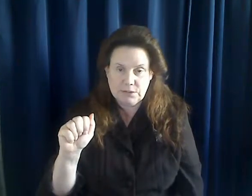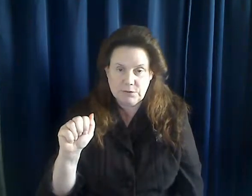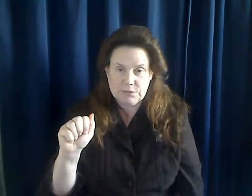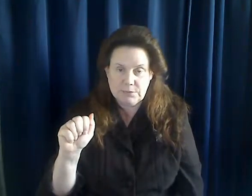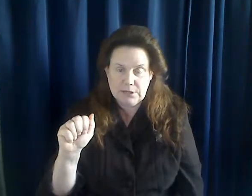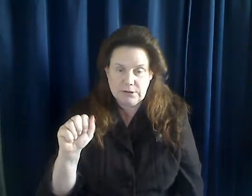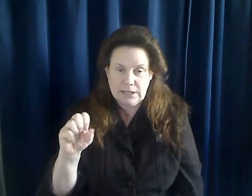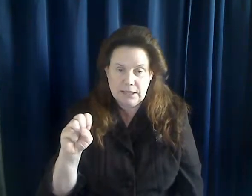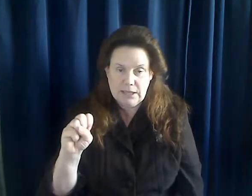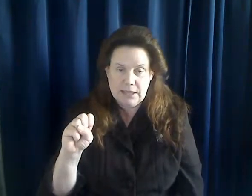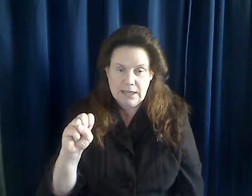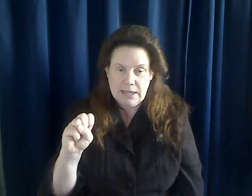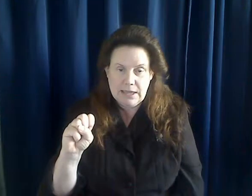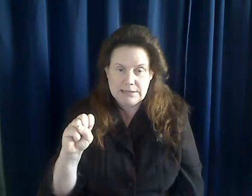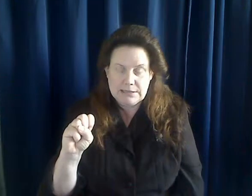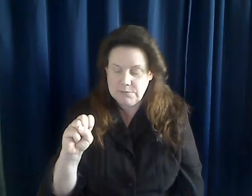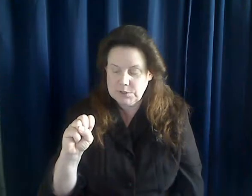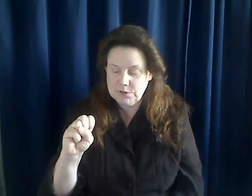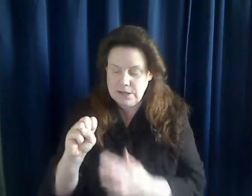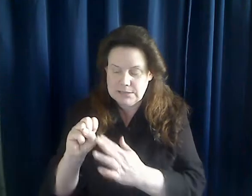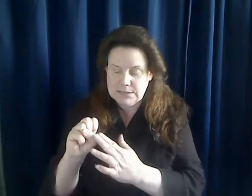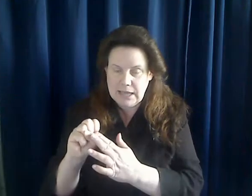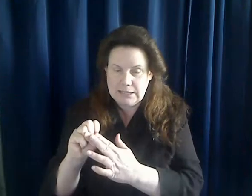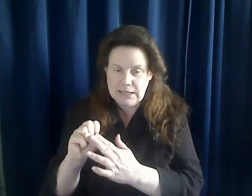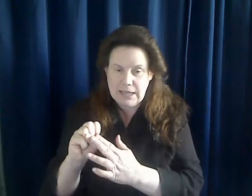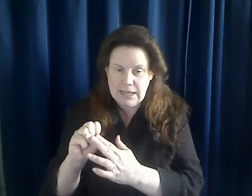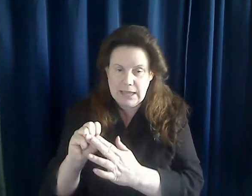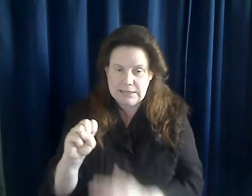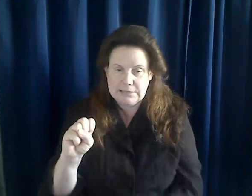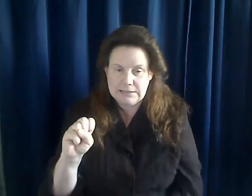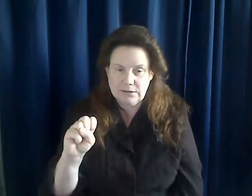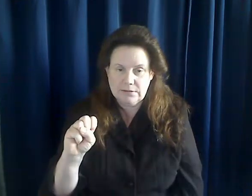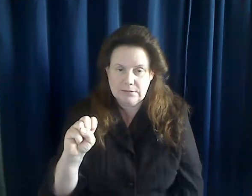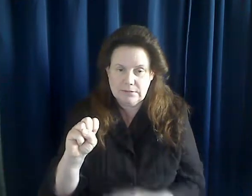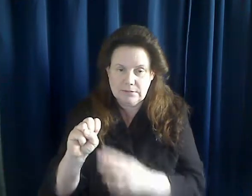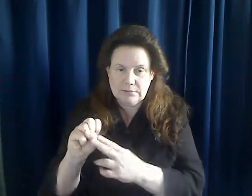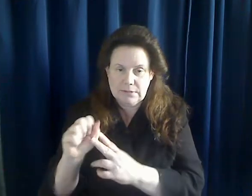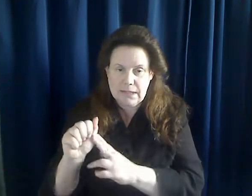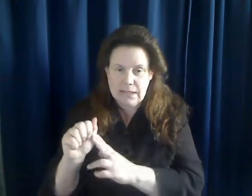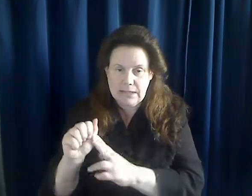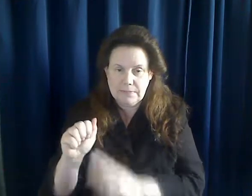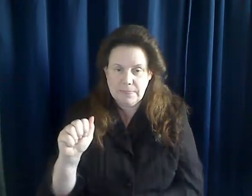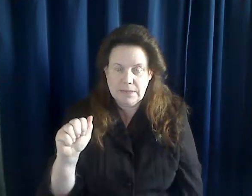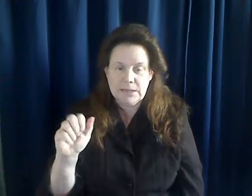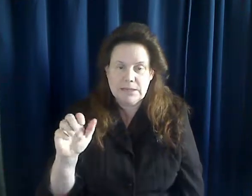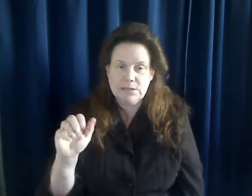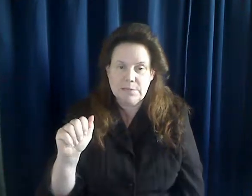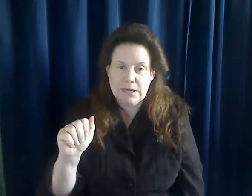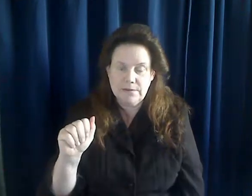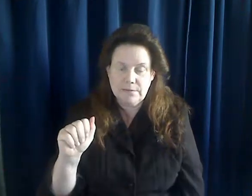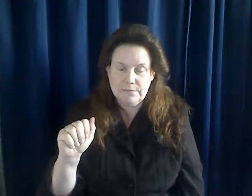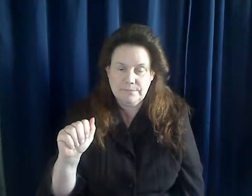so similarly. S comes across the hand. A, S, A. So be careful.